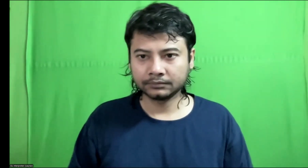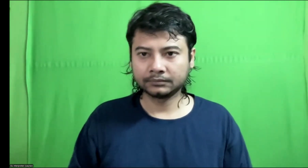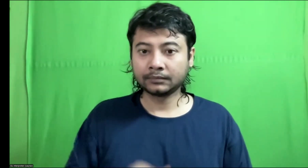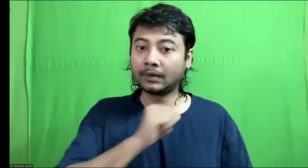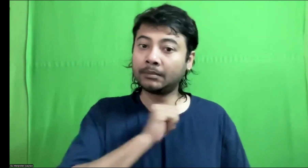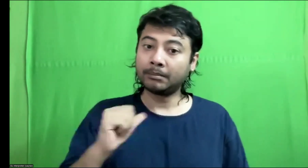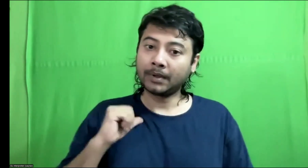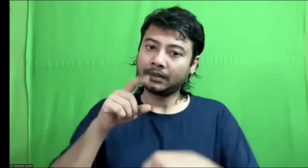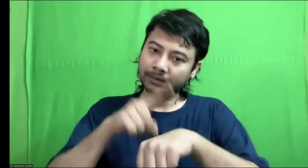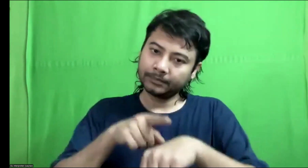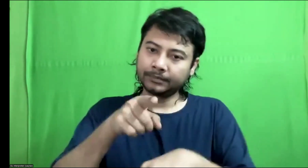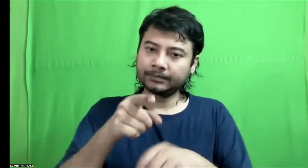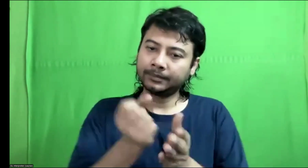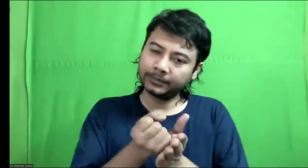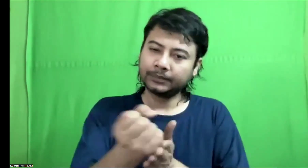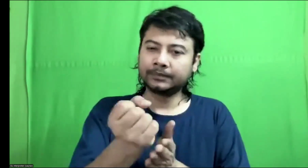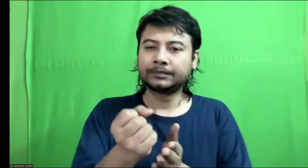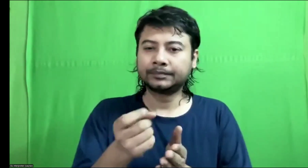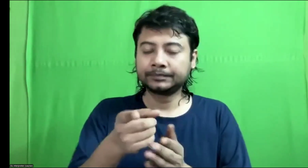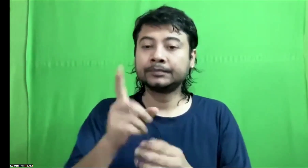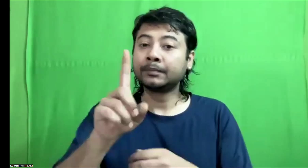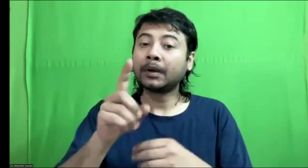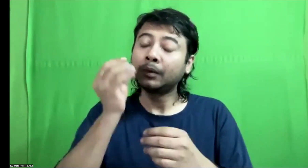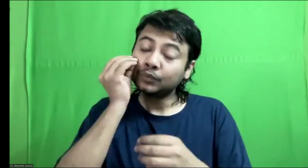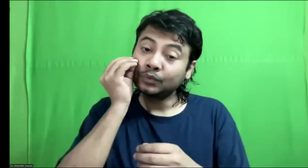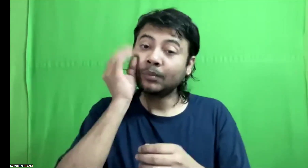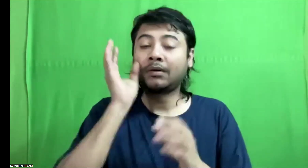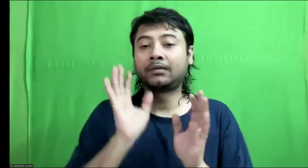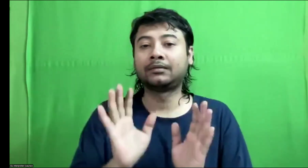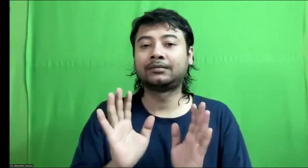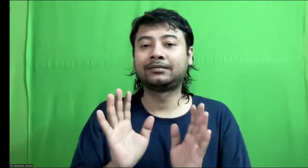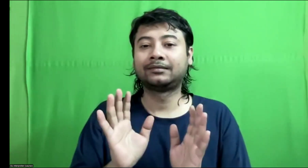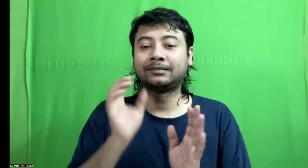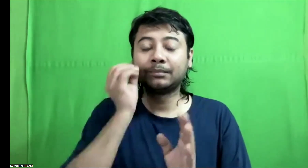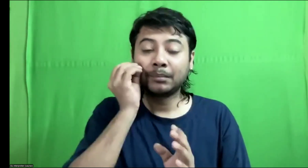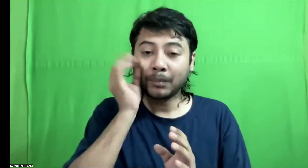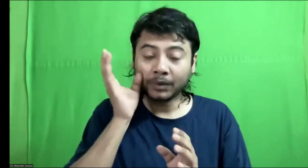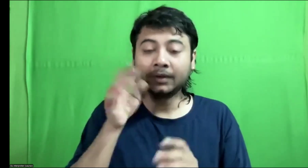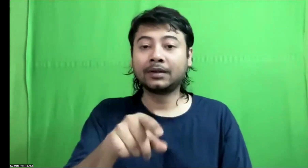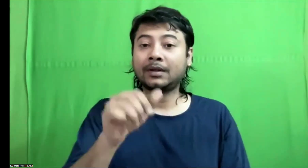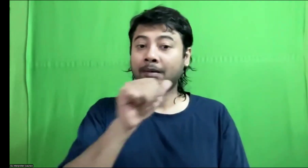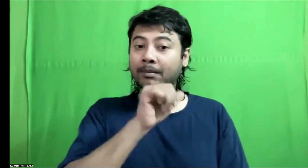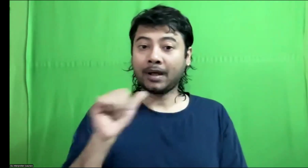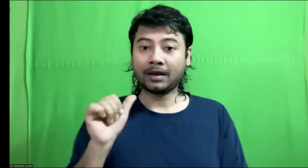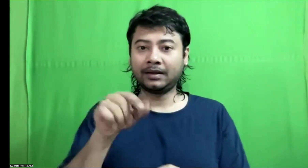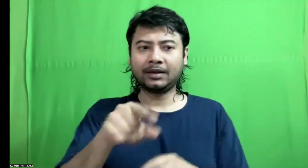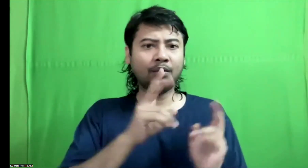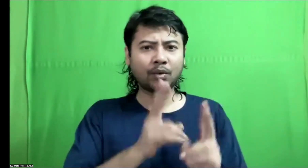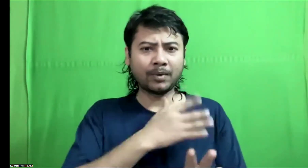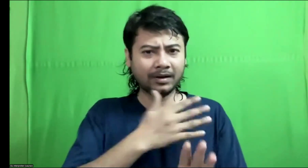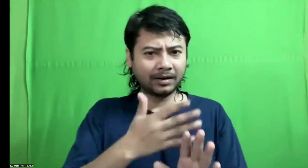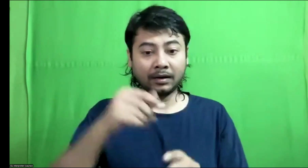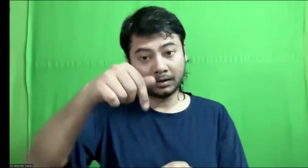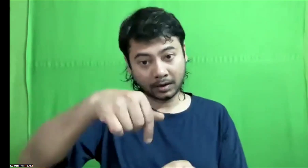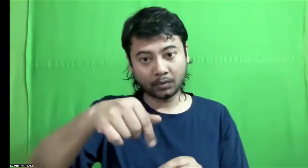Okay. So try to get up early morning and use little Ganga Jal to take a bath. So now we move